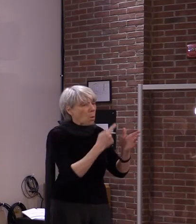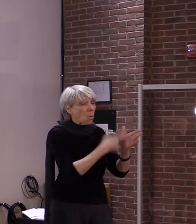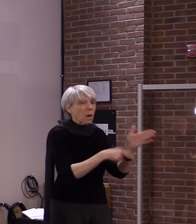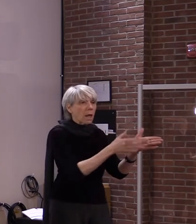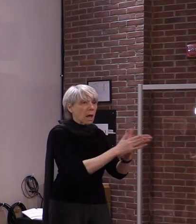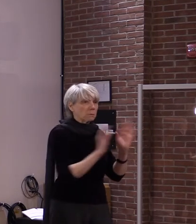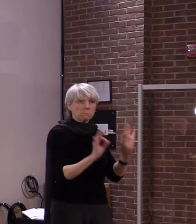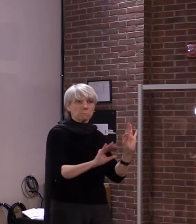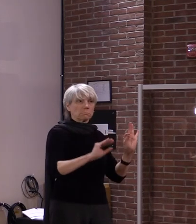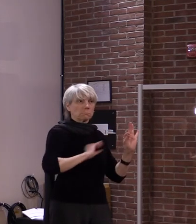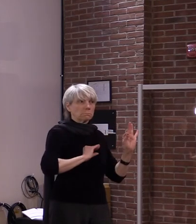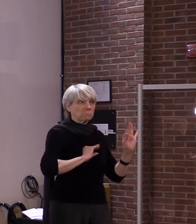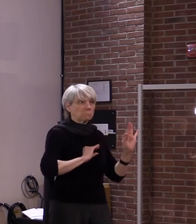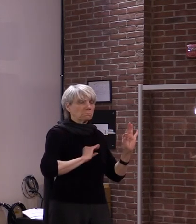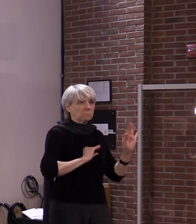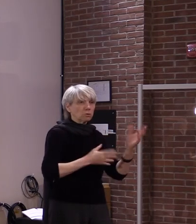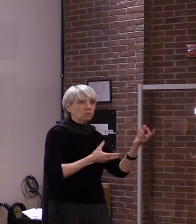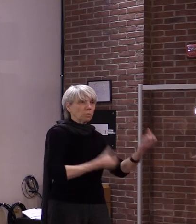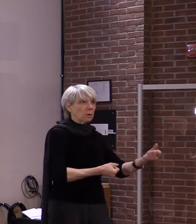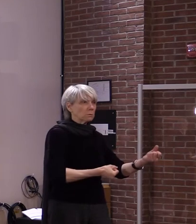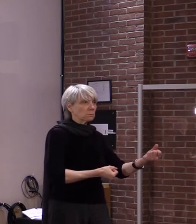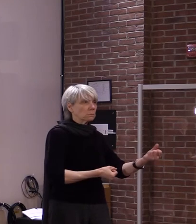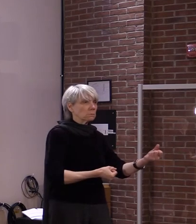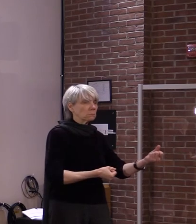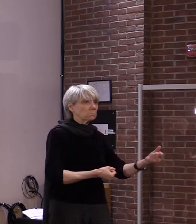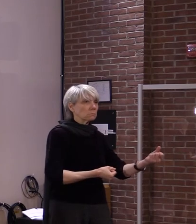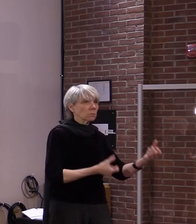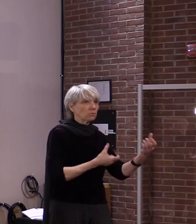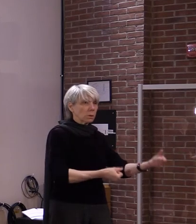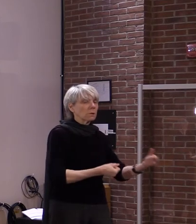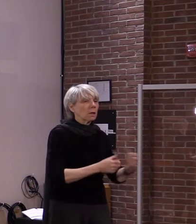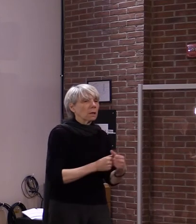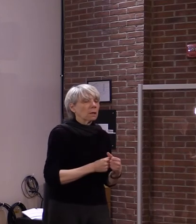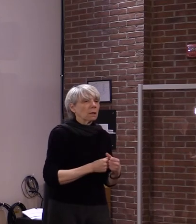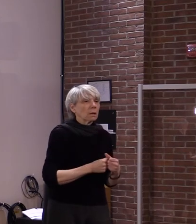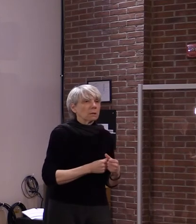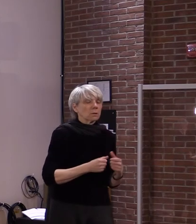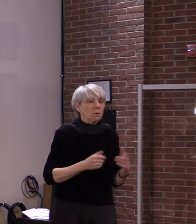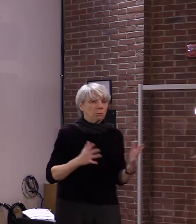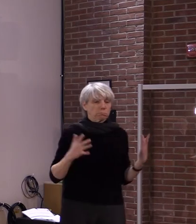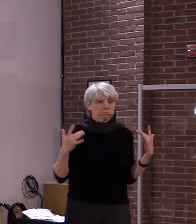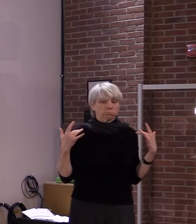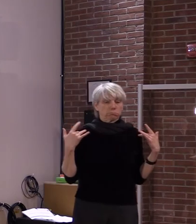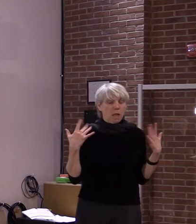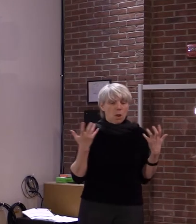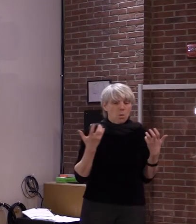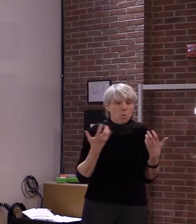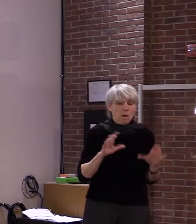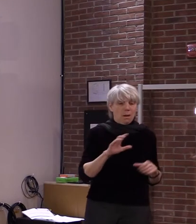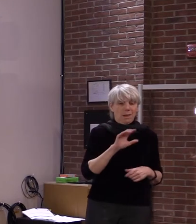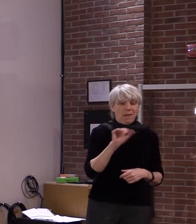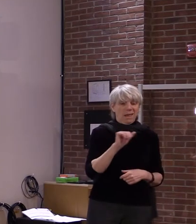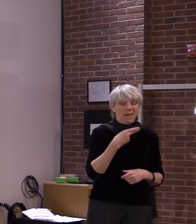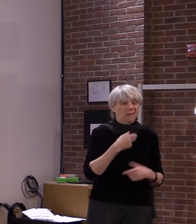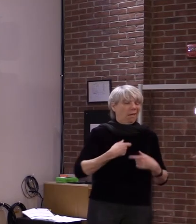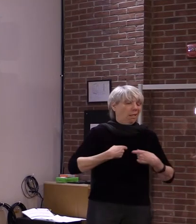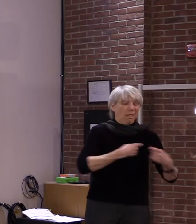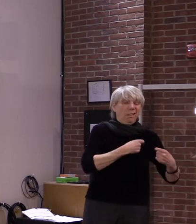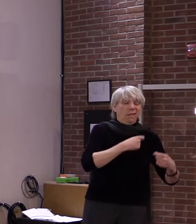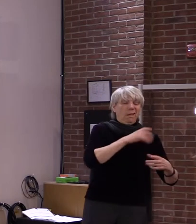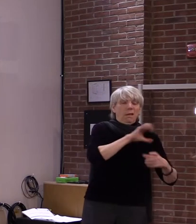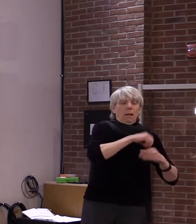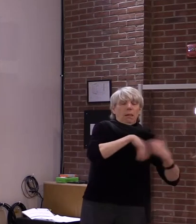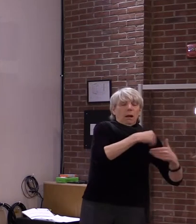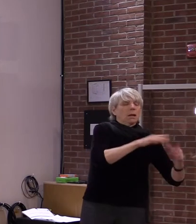to make us feel comfortable and i'm just going to not allow the agency we've got a lot going on